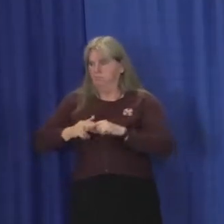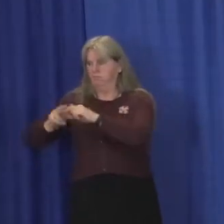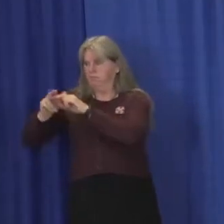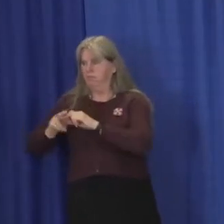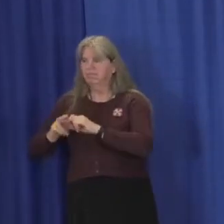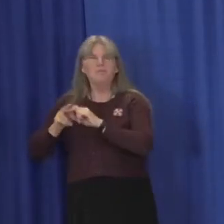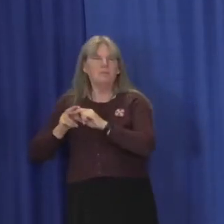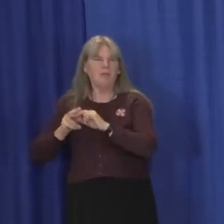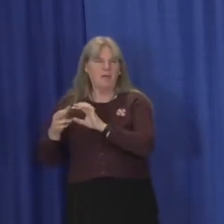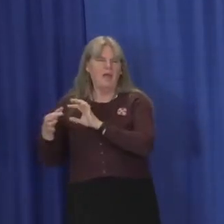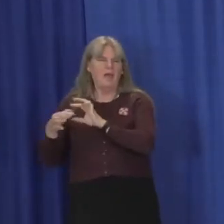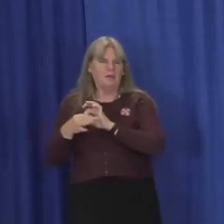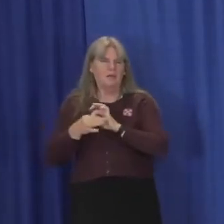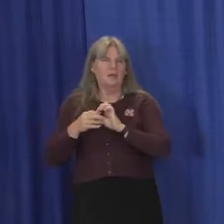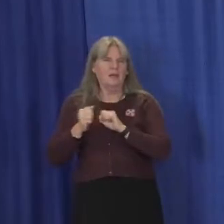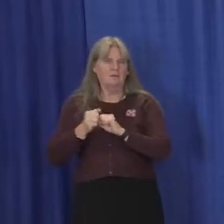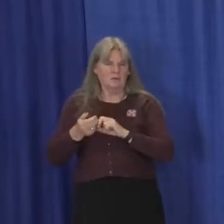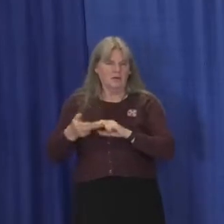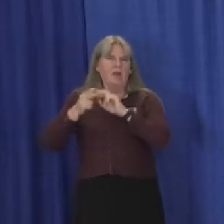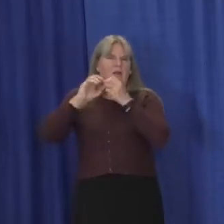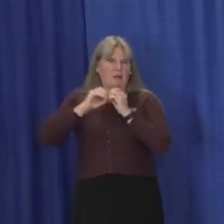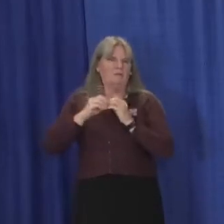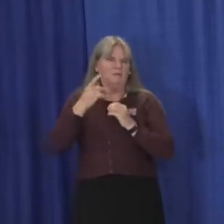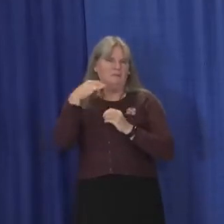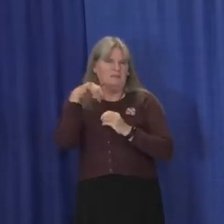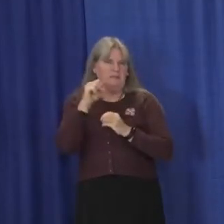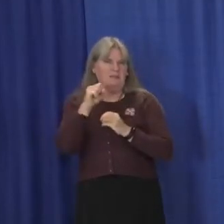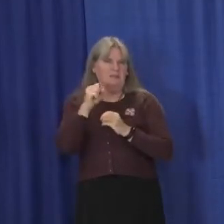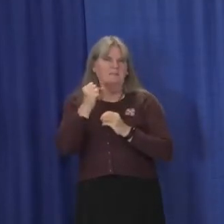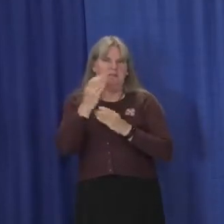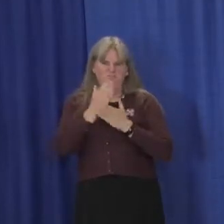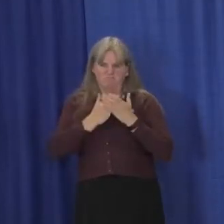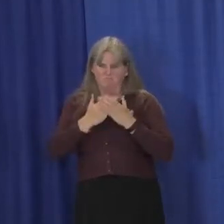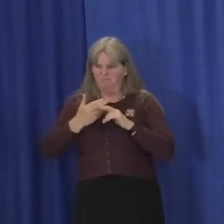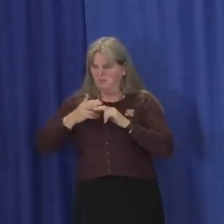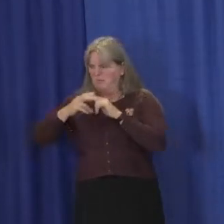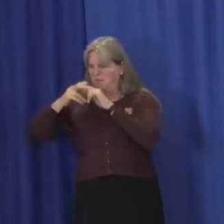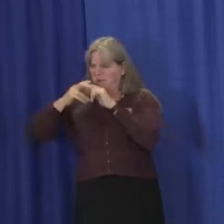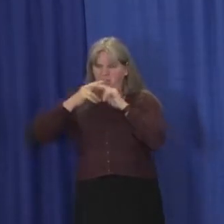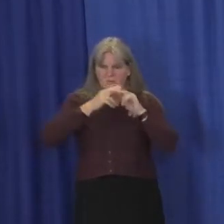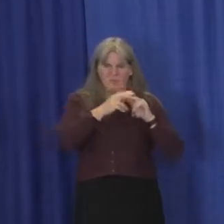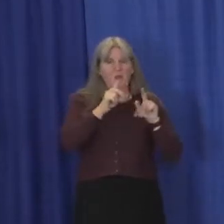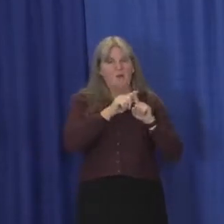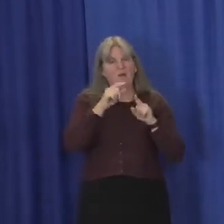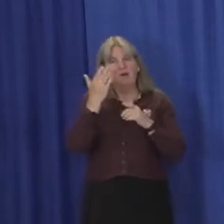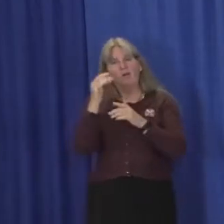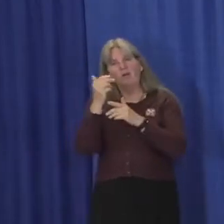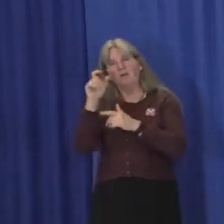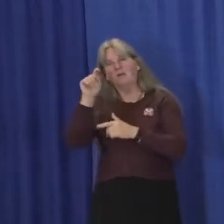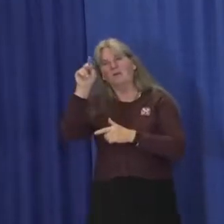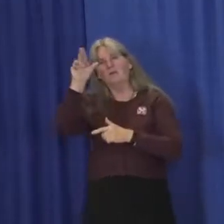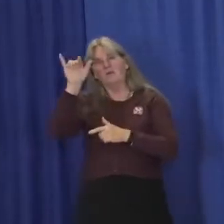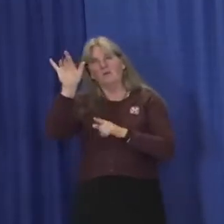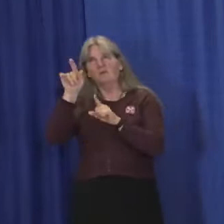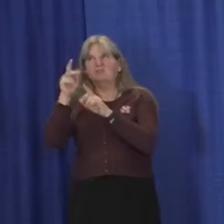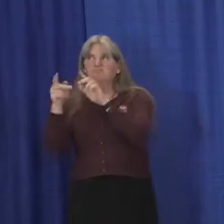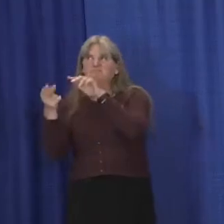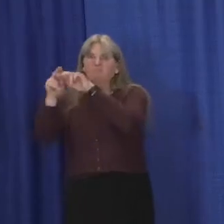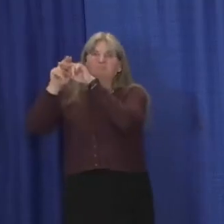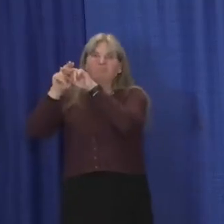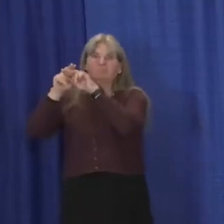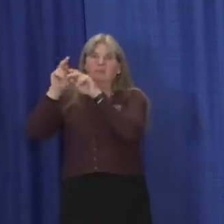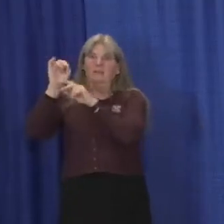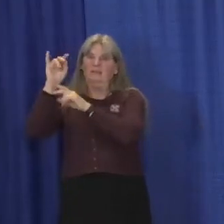has been associated with rapidly rising case counts in many provinces and some territories. We're